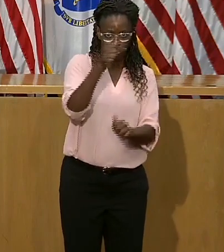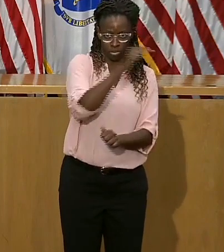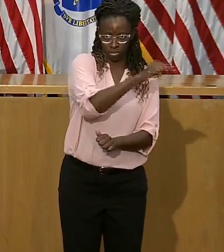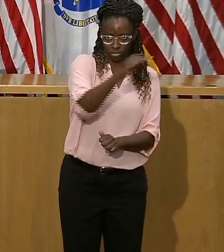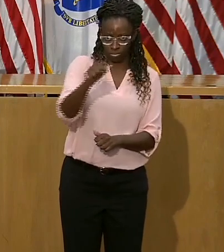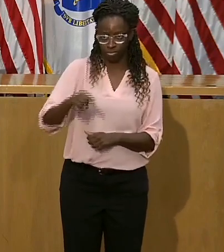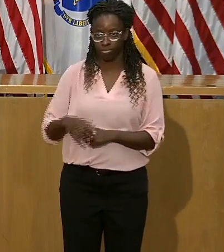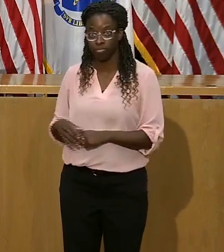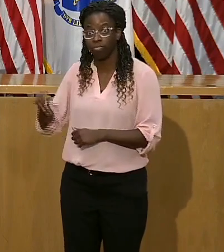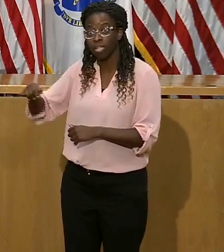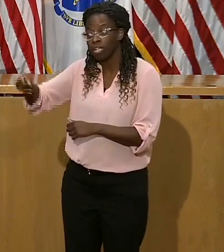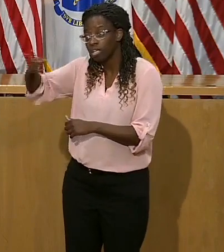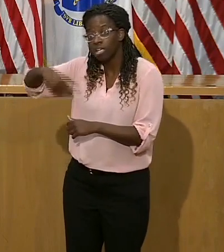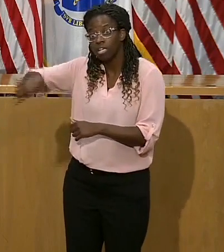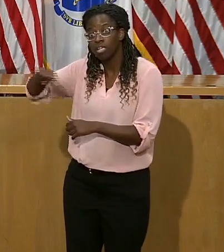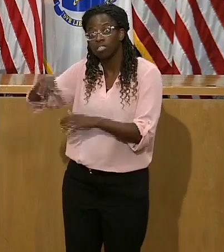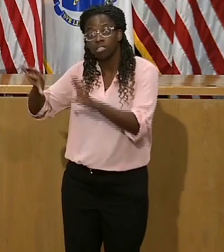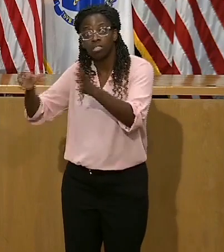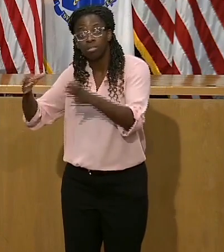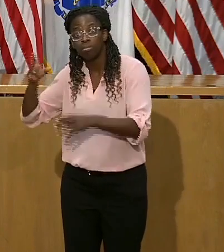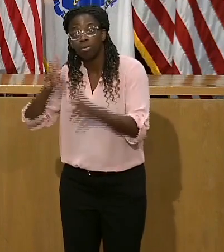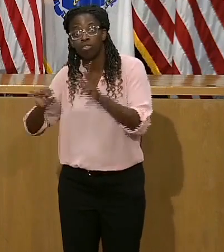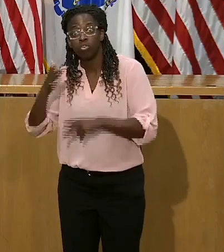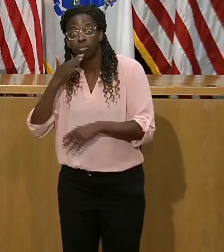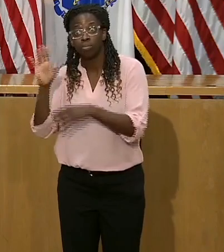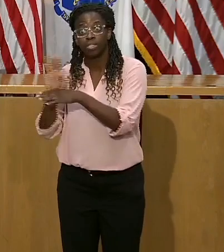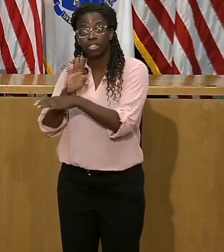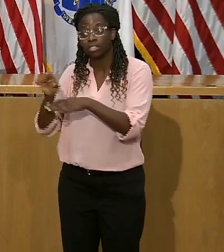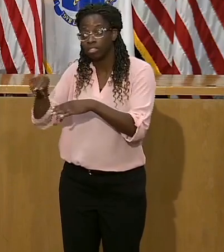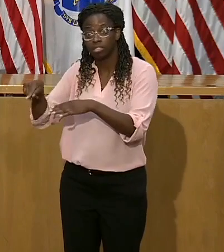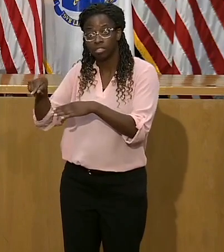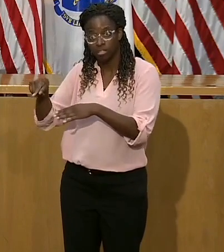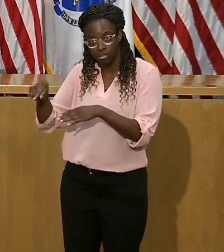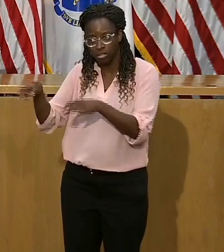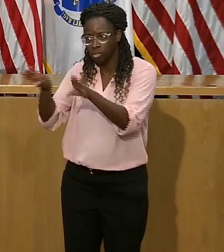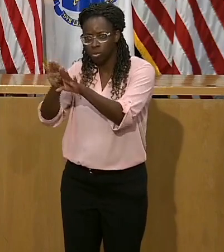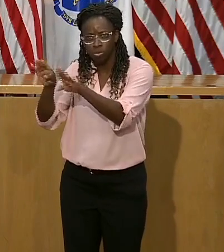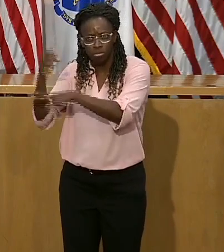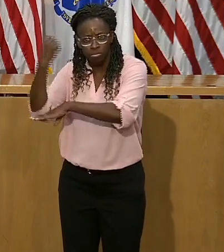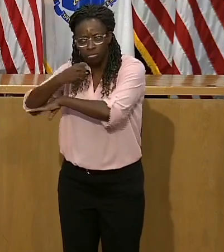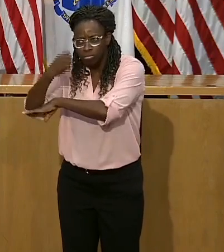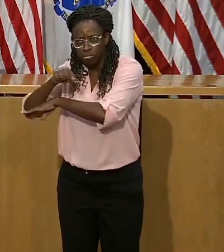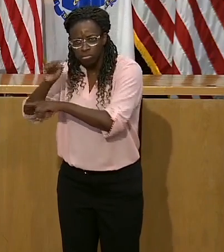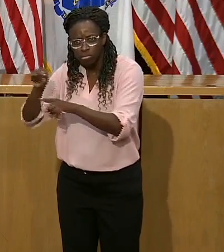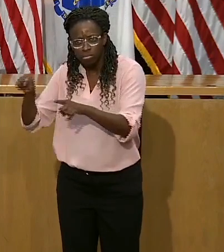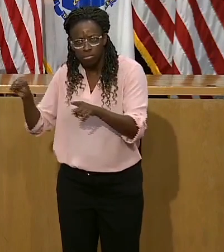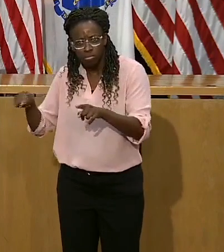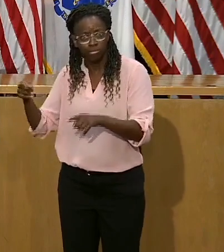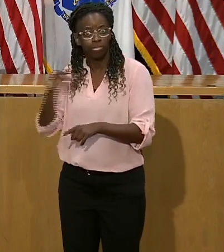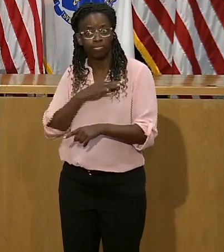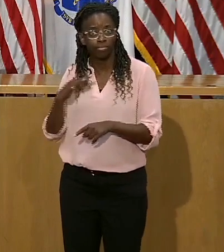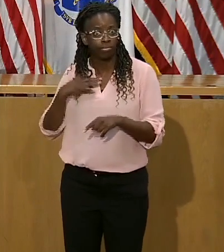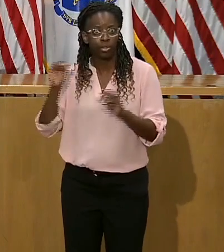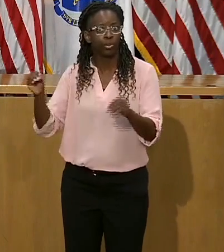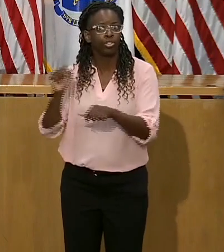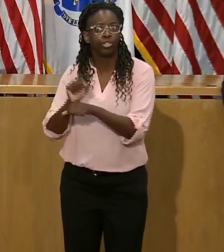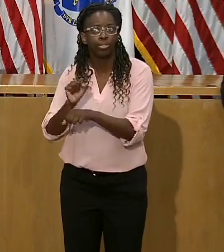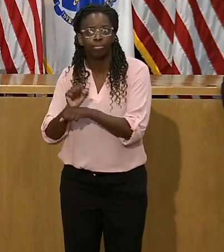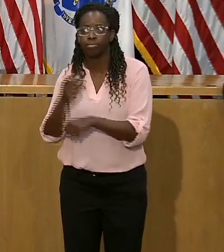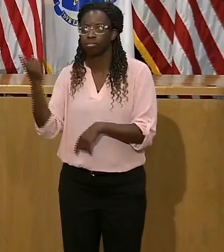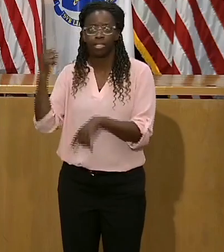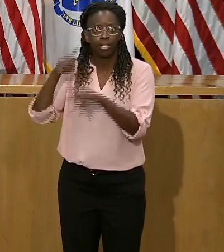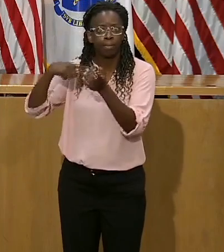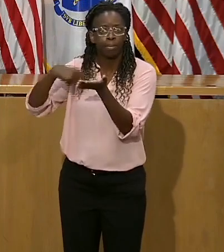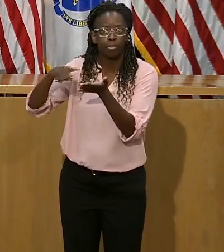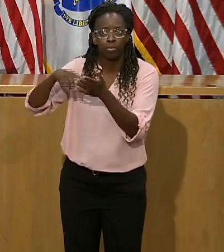and customers are also struggling. These cumulative and structural inequities require a smart, targeted response like the one being announced by